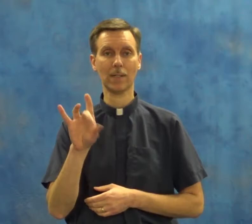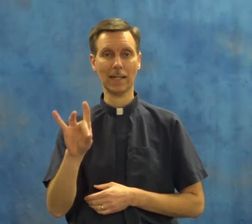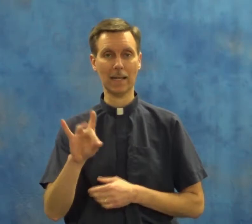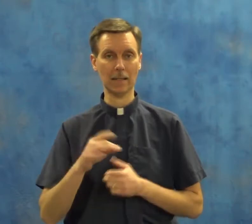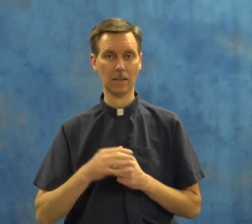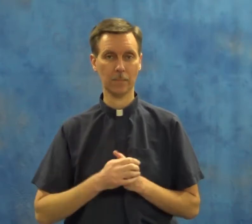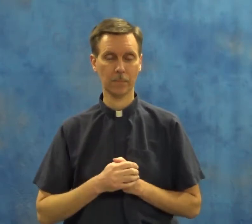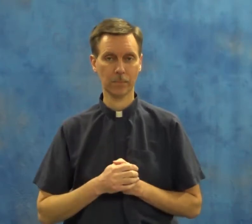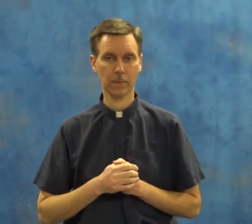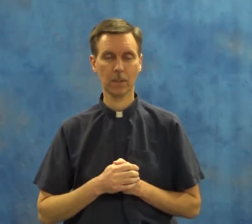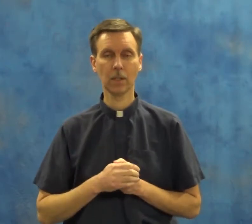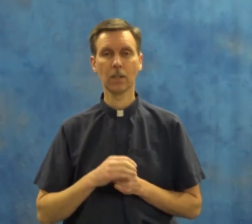28.